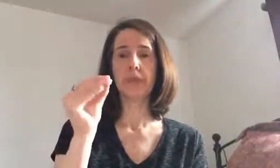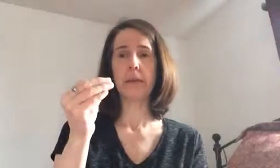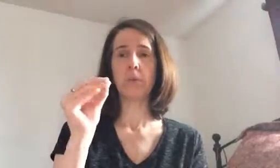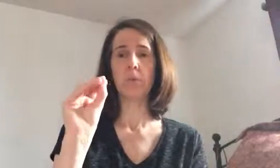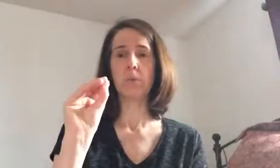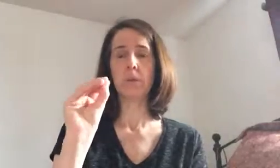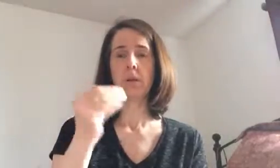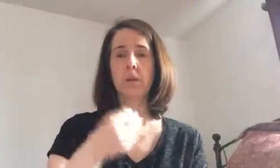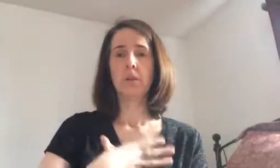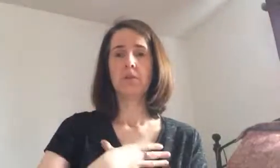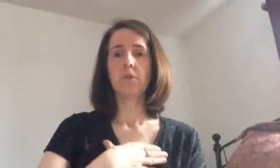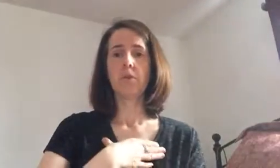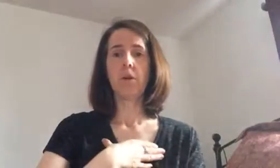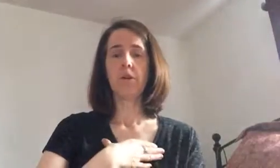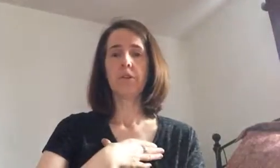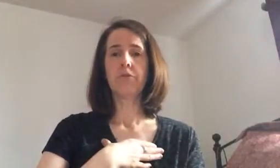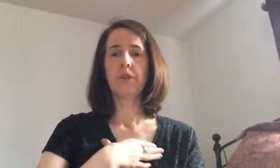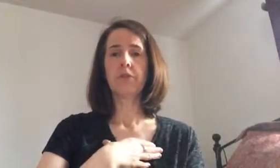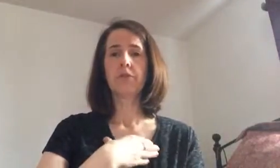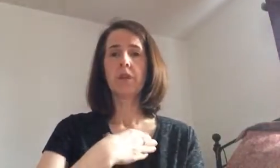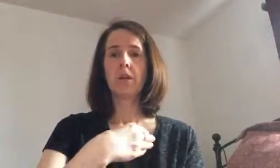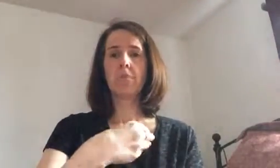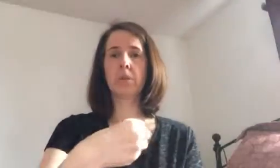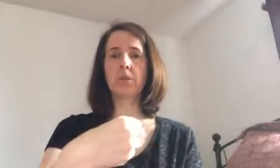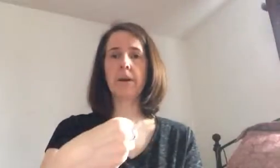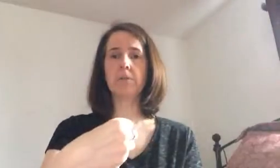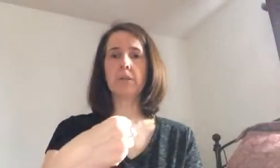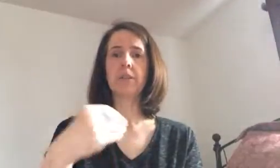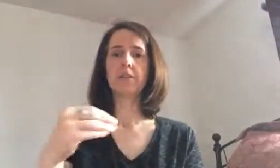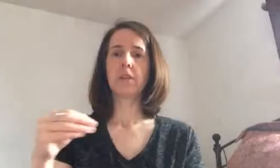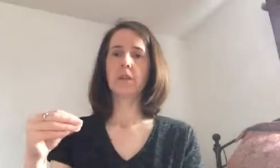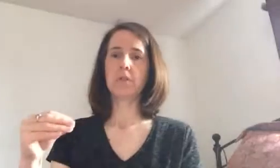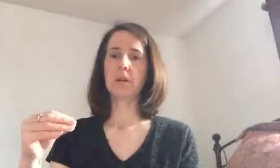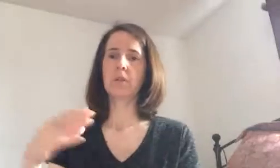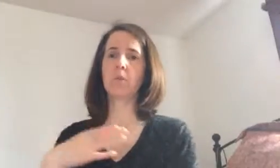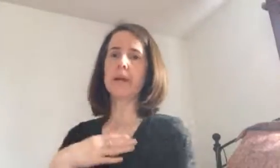flat O. So all your fingers, pull them out. This is the color white.